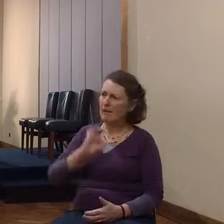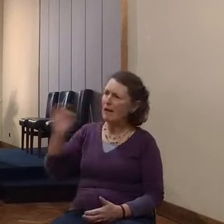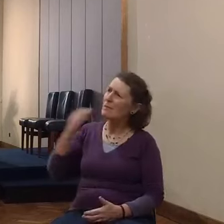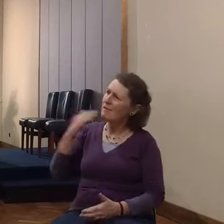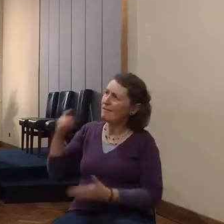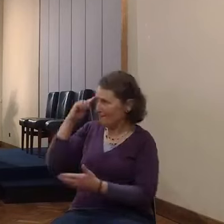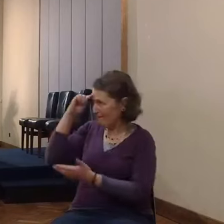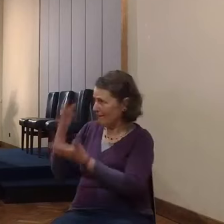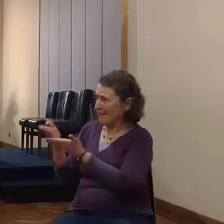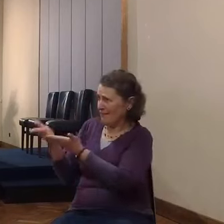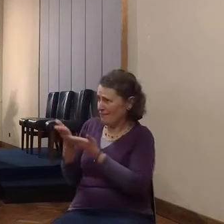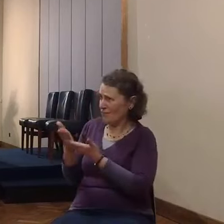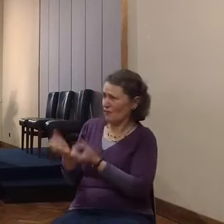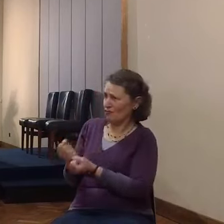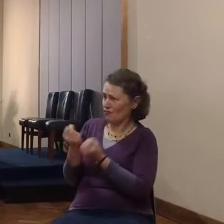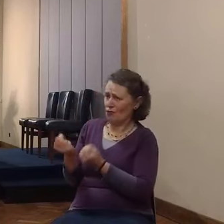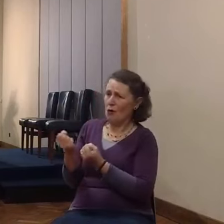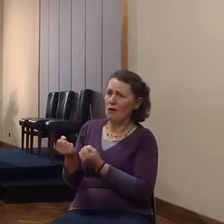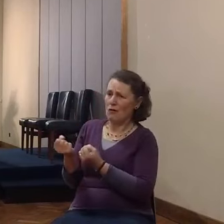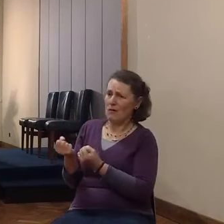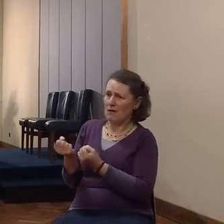and sink the mountains of the grave.